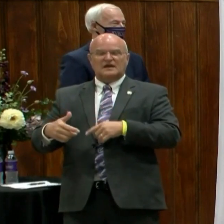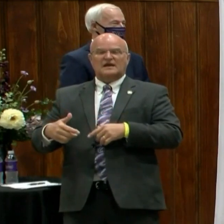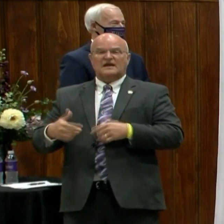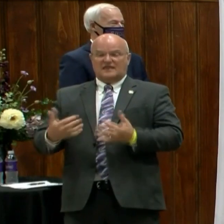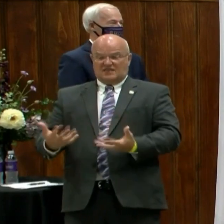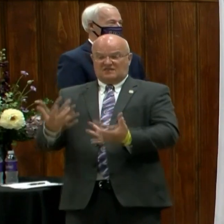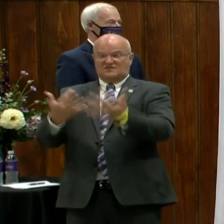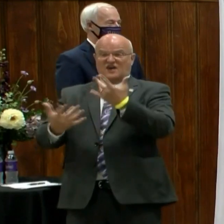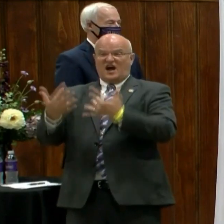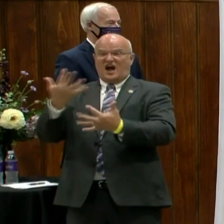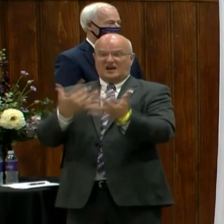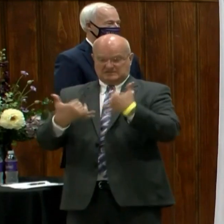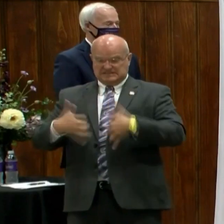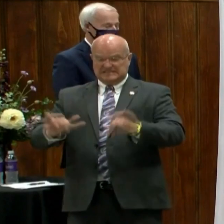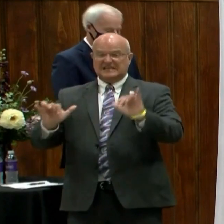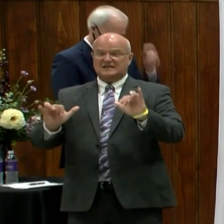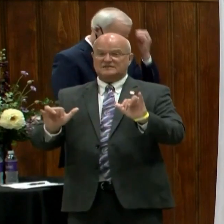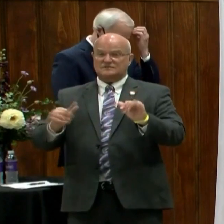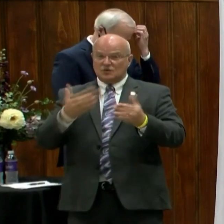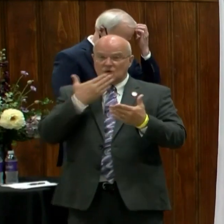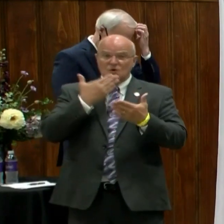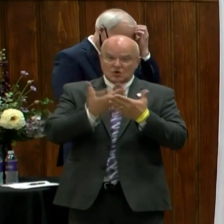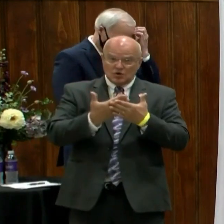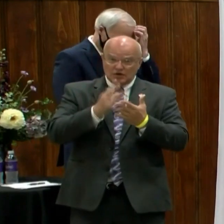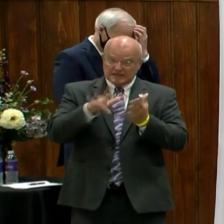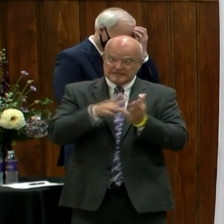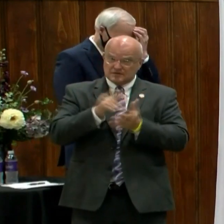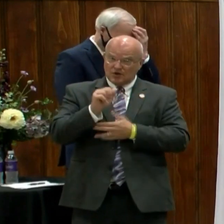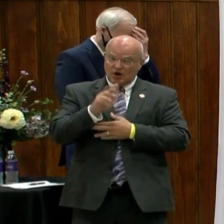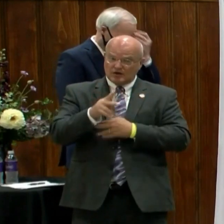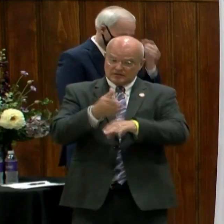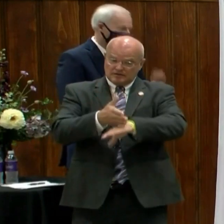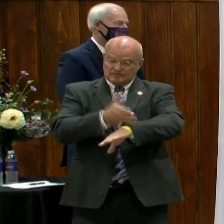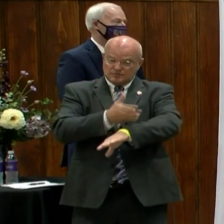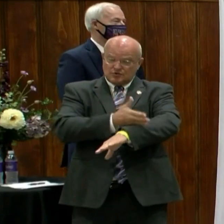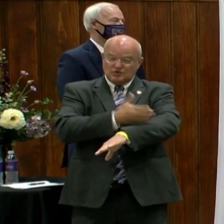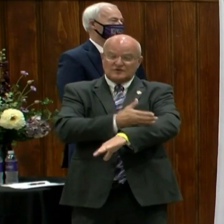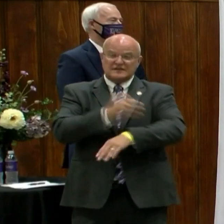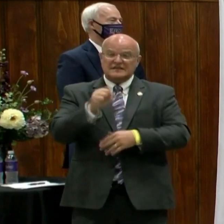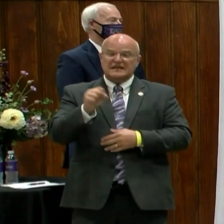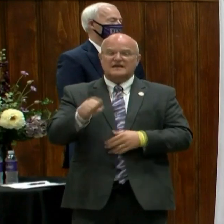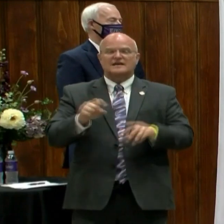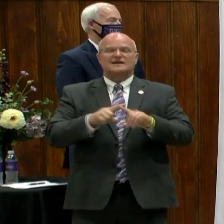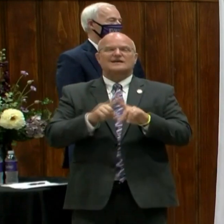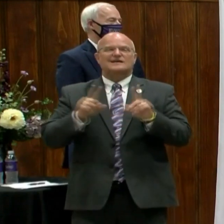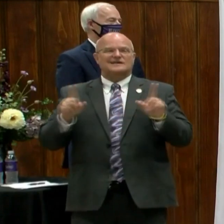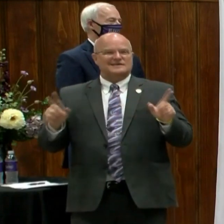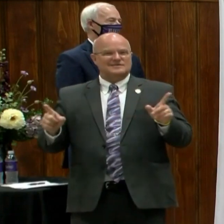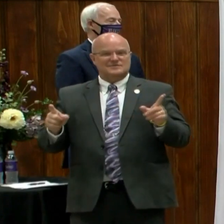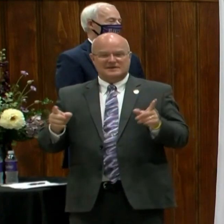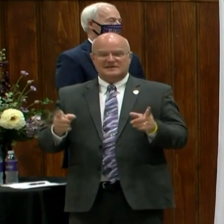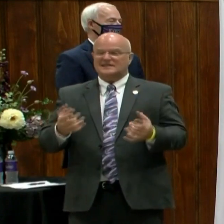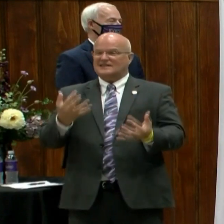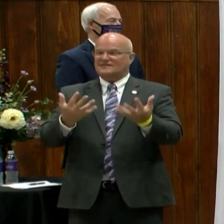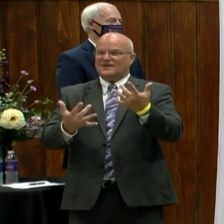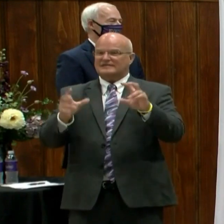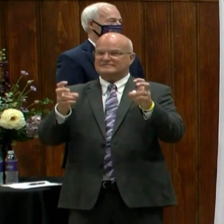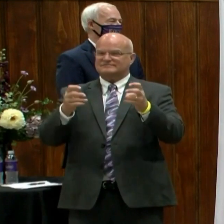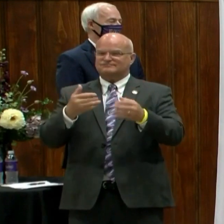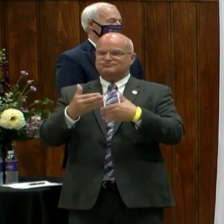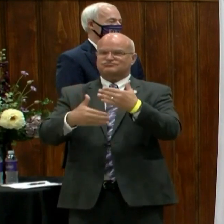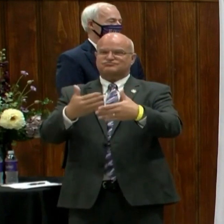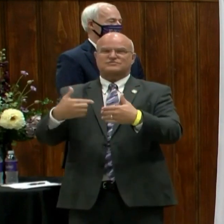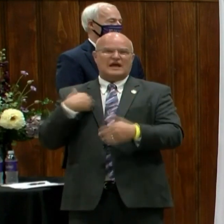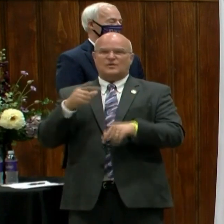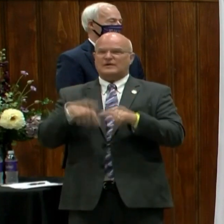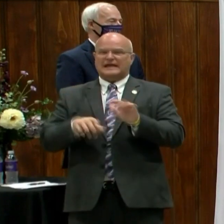is still burning here. We are making some good progress here in central Arkansas, but the fire is still burning, and